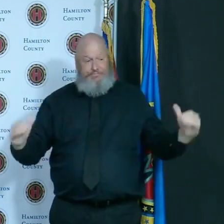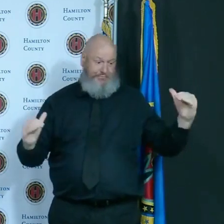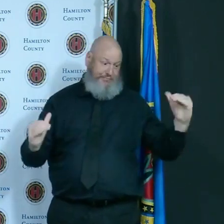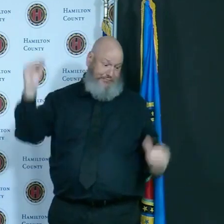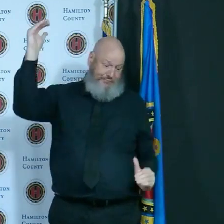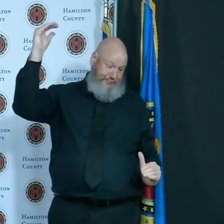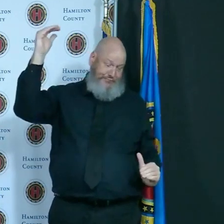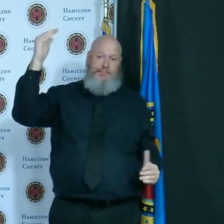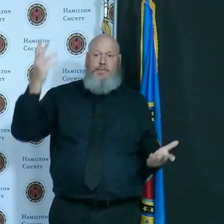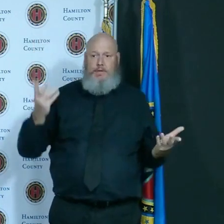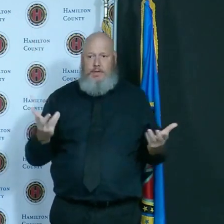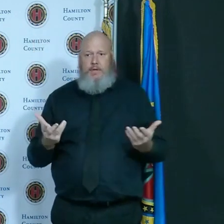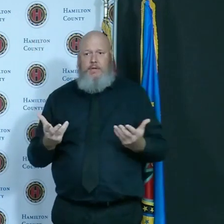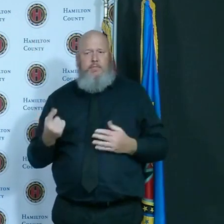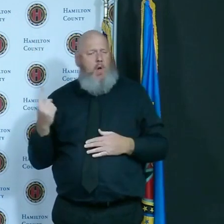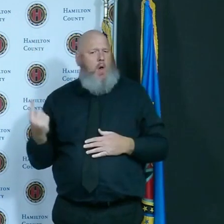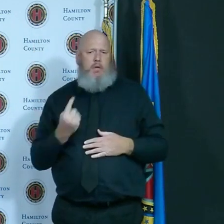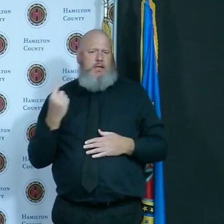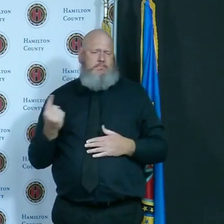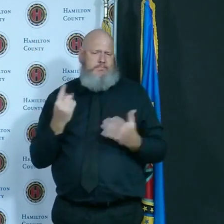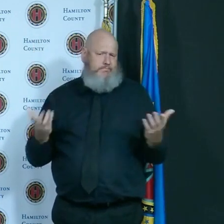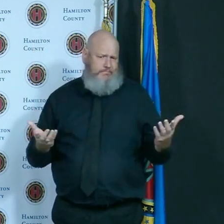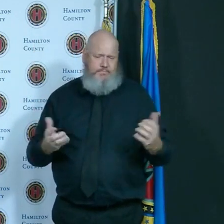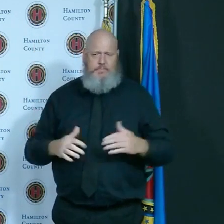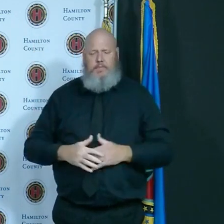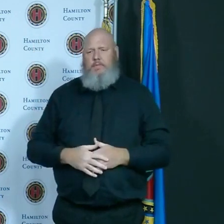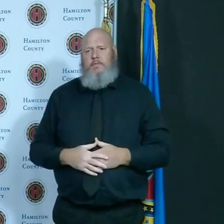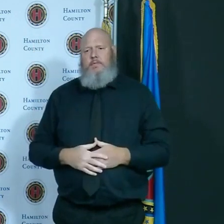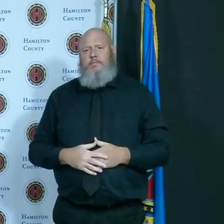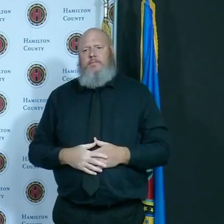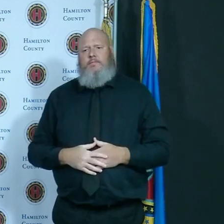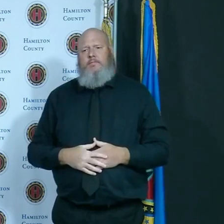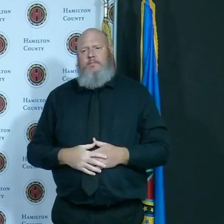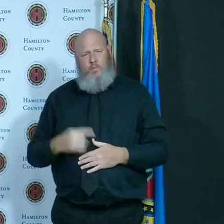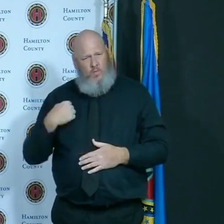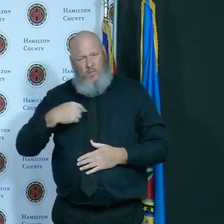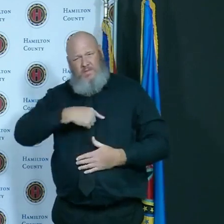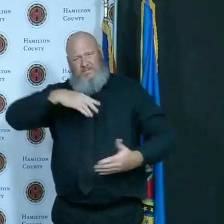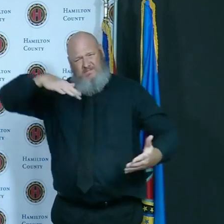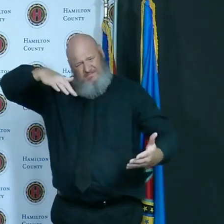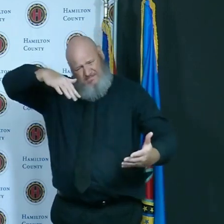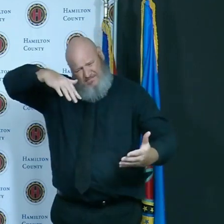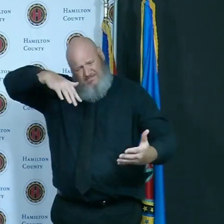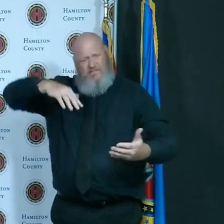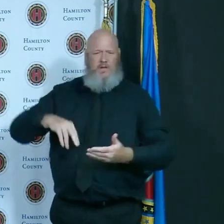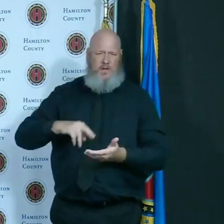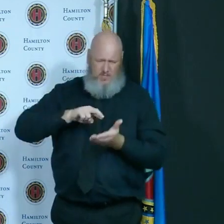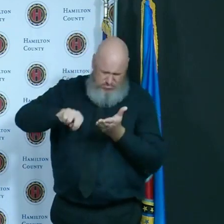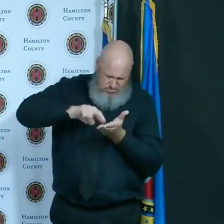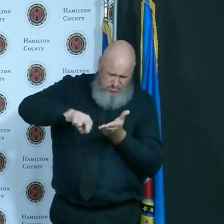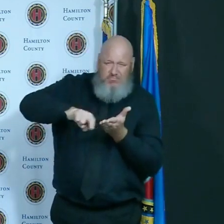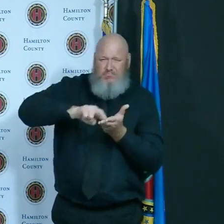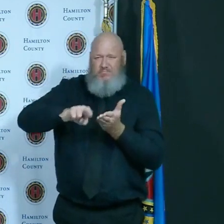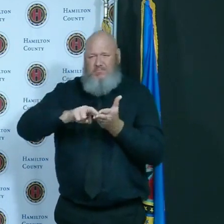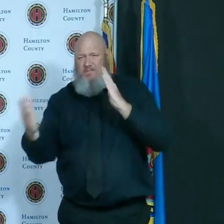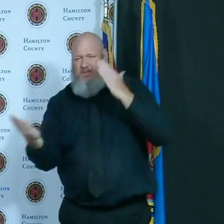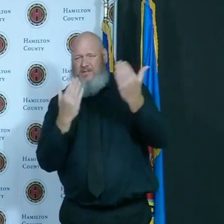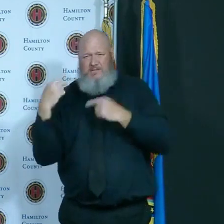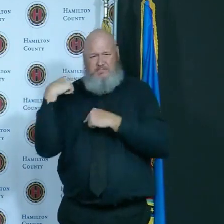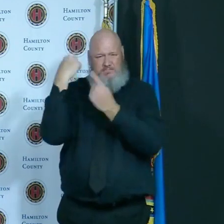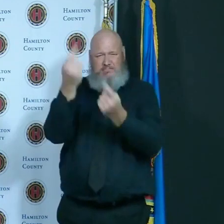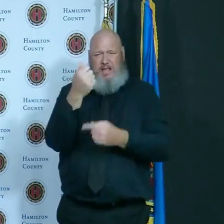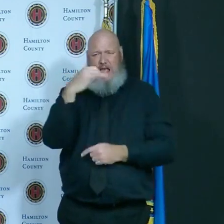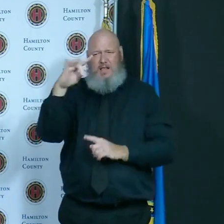study that was extensive for over 18 months. And that study then showed us that regardless of